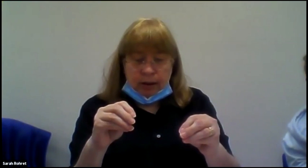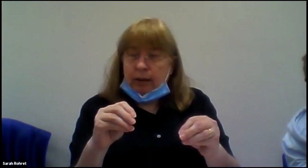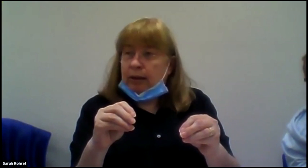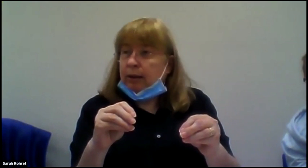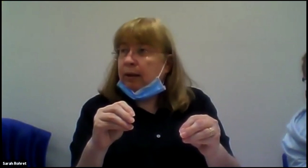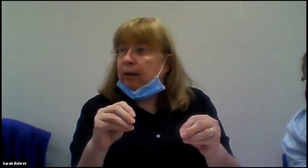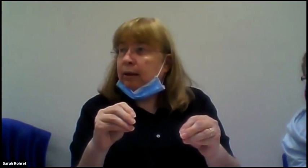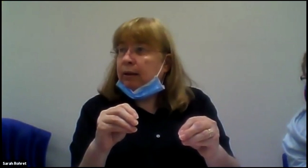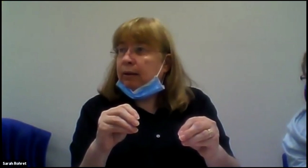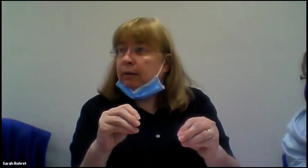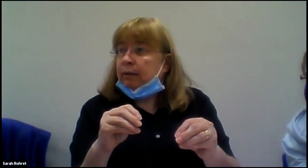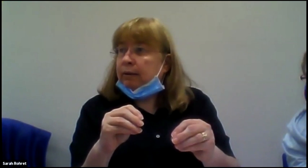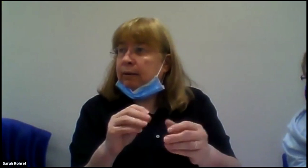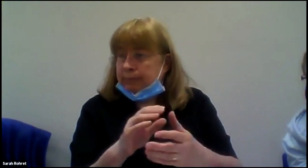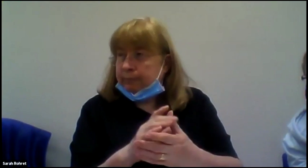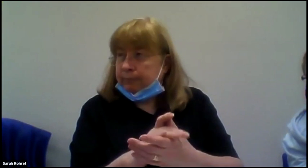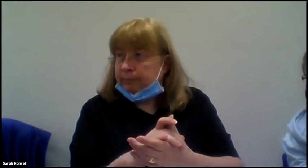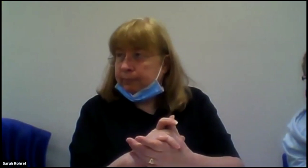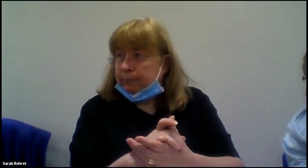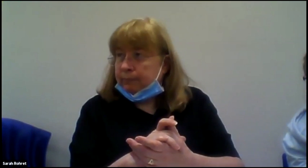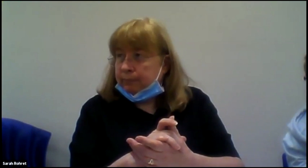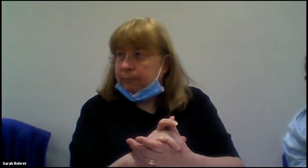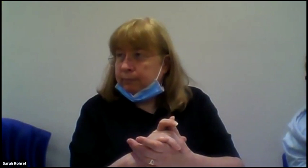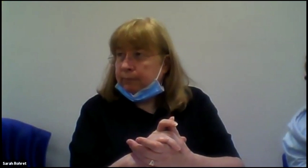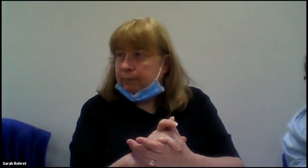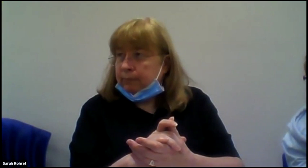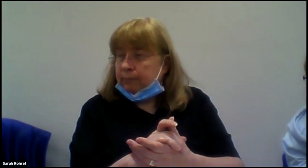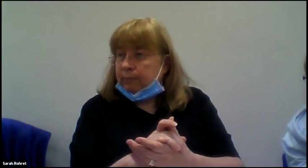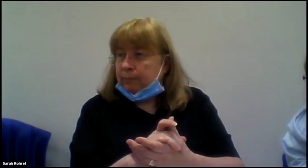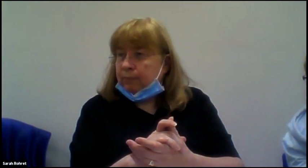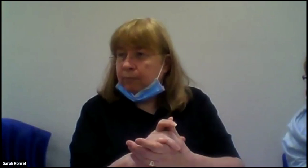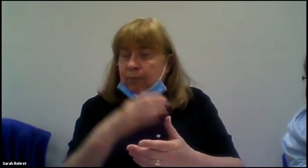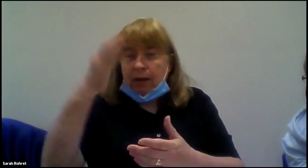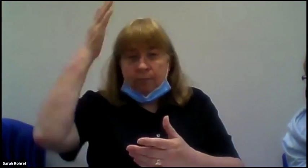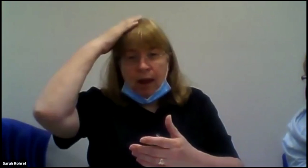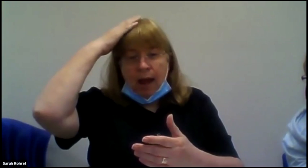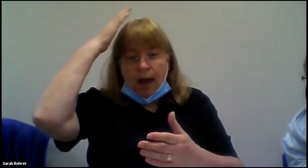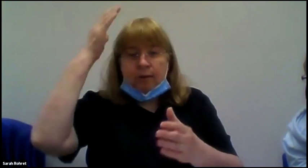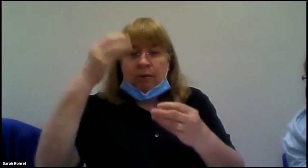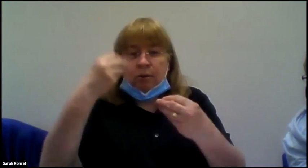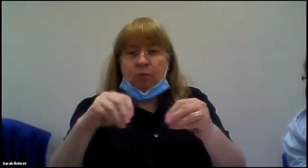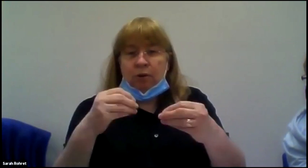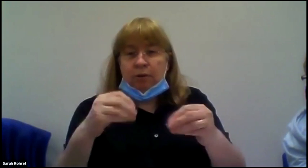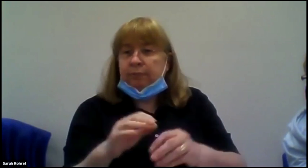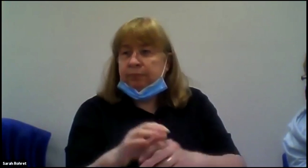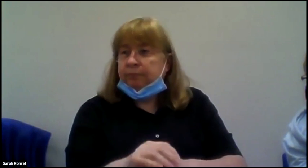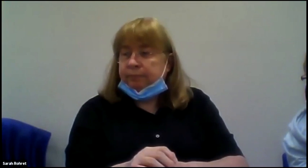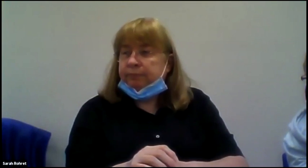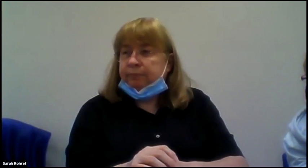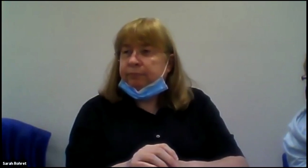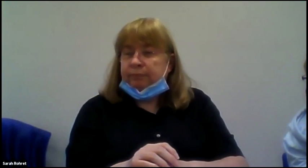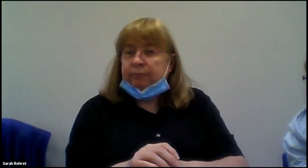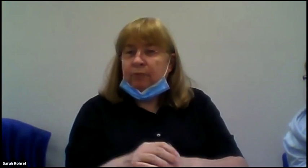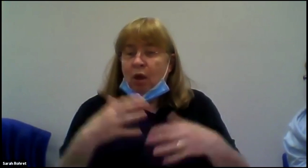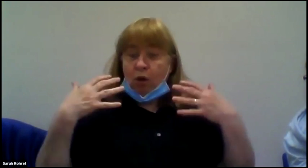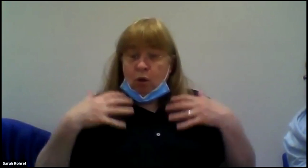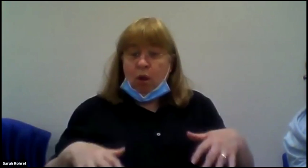other kind of store? Is it like a hat store? Hat store. Okay.